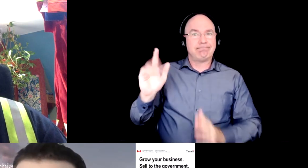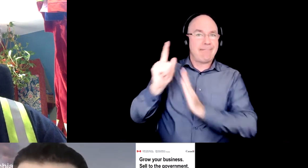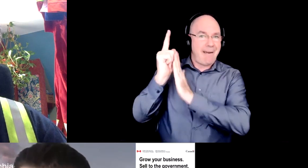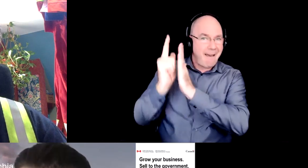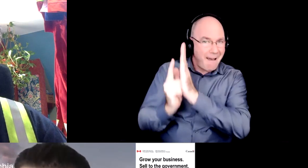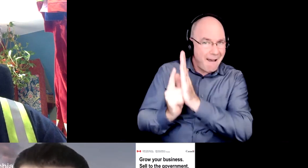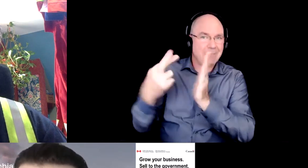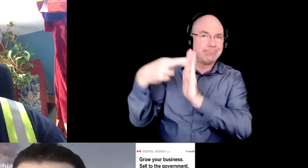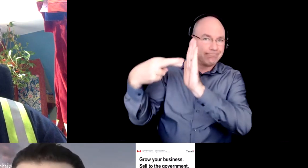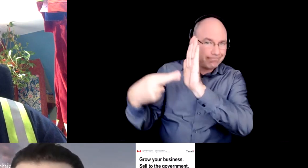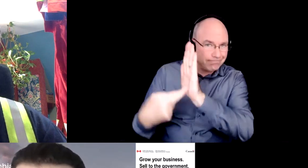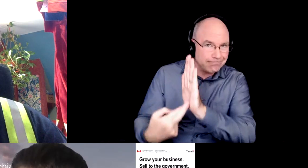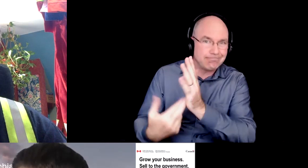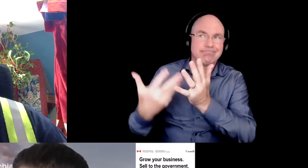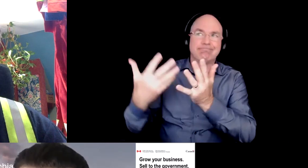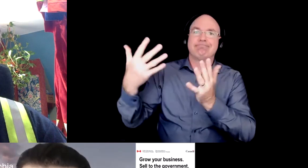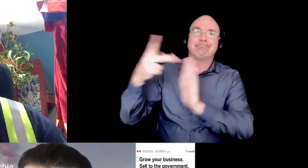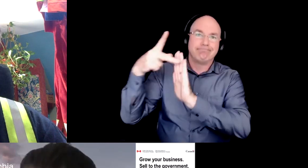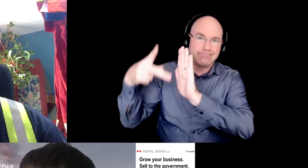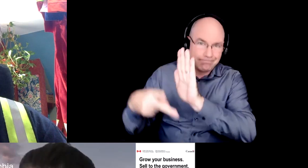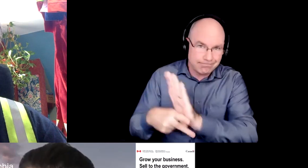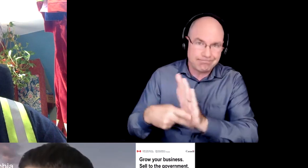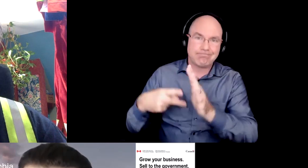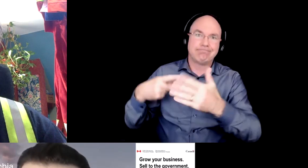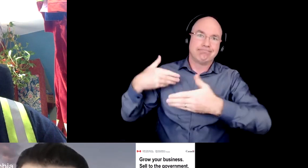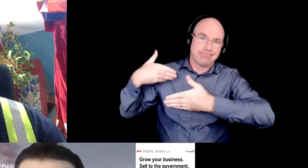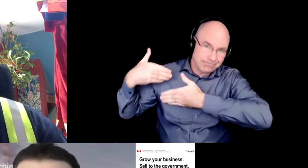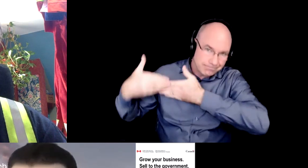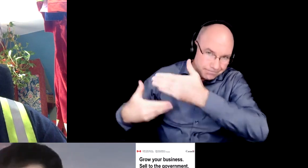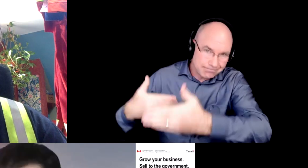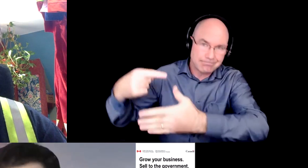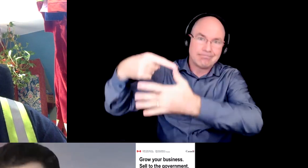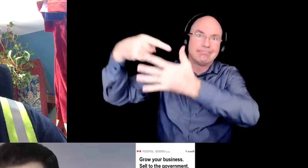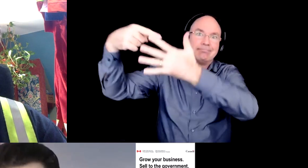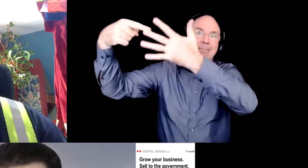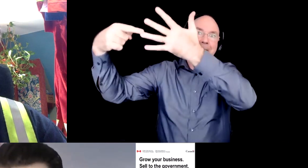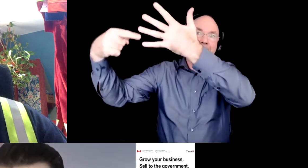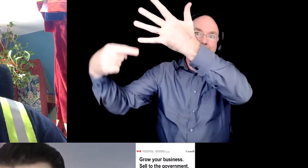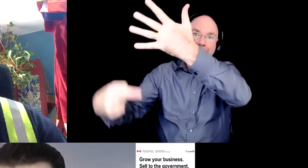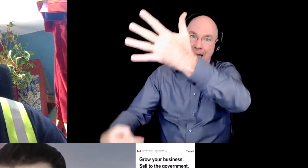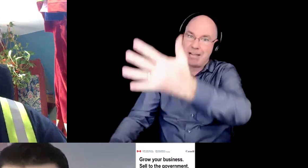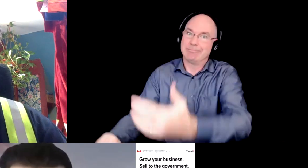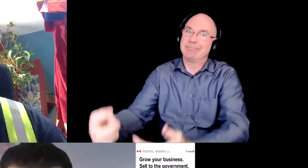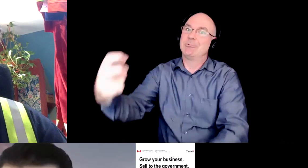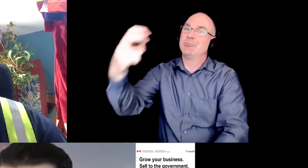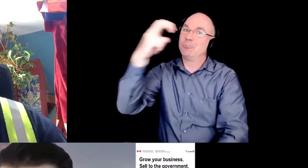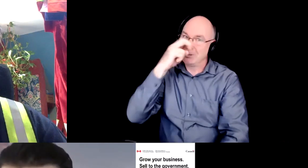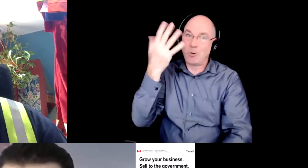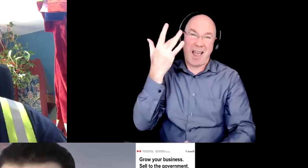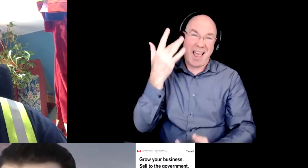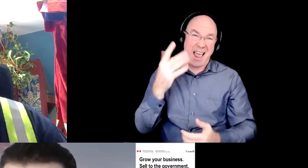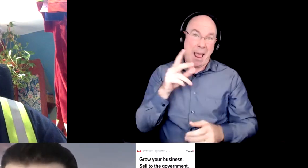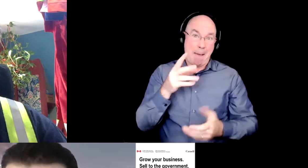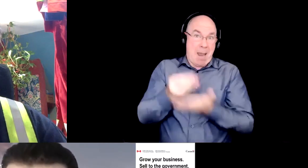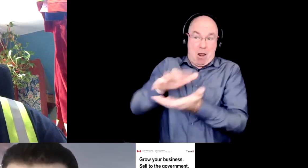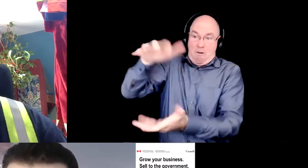laws, regulations, policies, procedures that govern the way we have to spend taxpayer money. And I'm sure